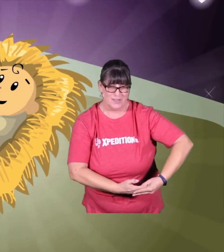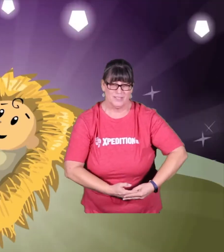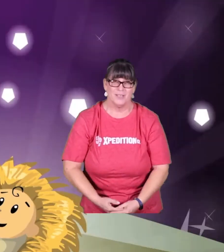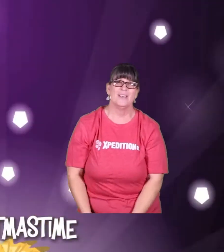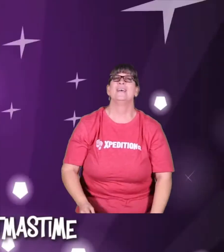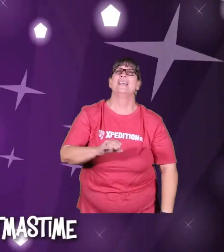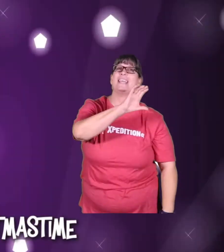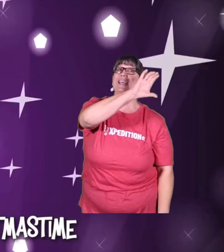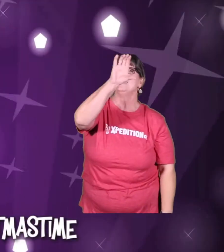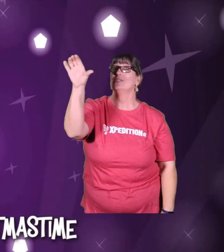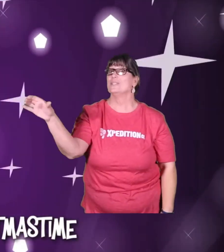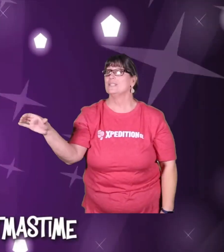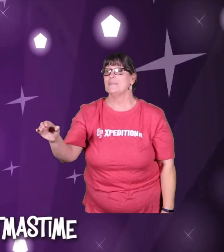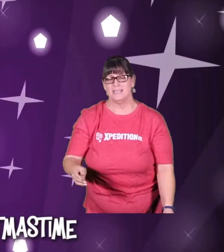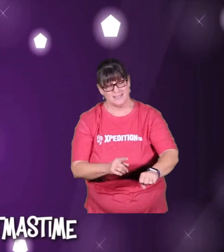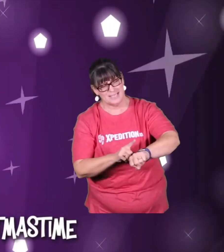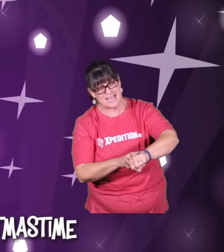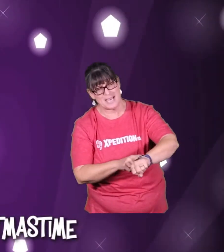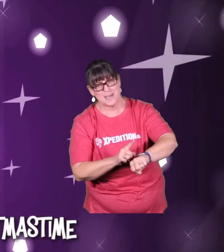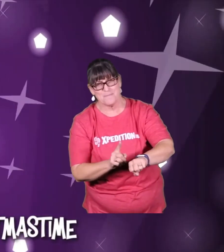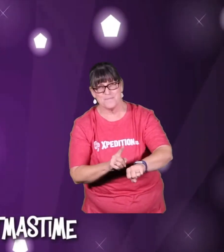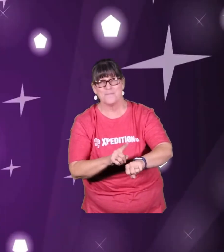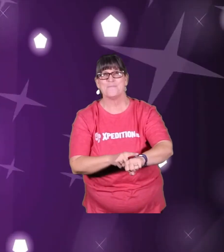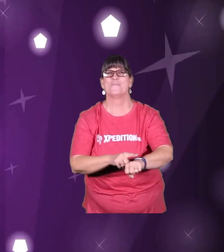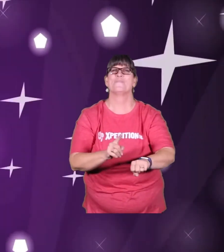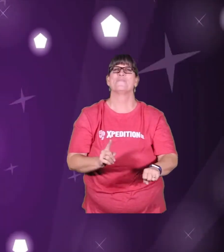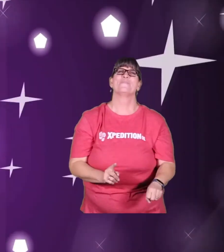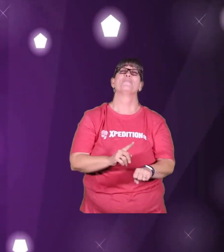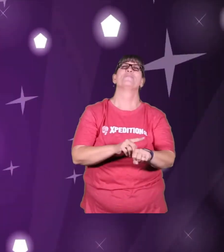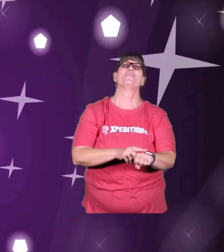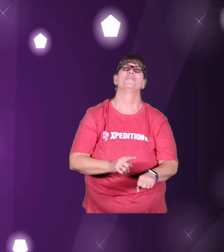us It's Christmas time